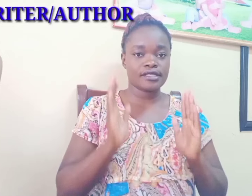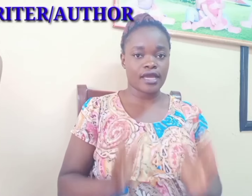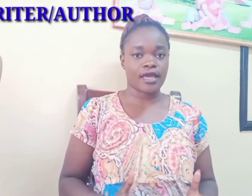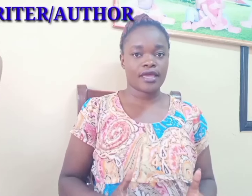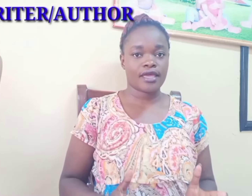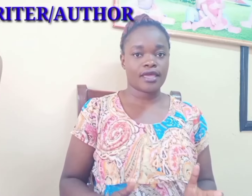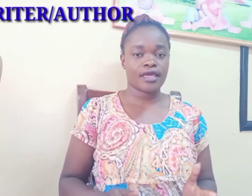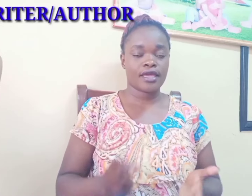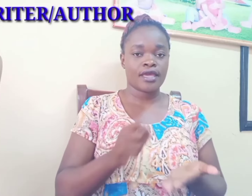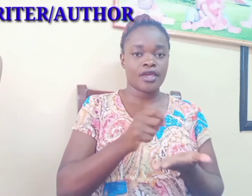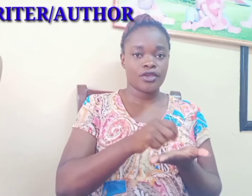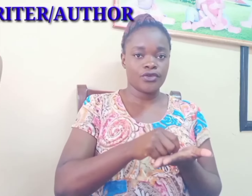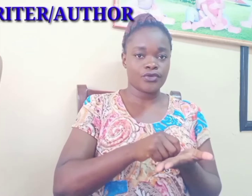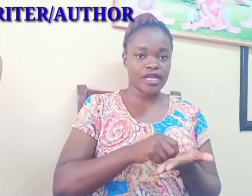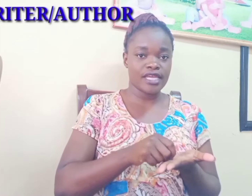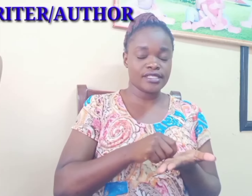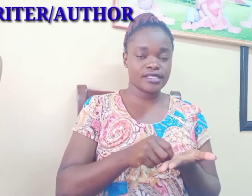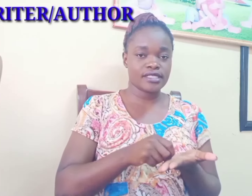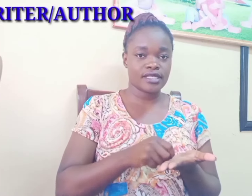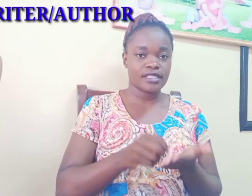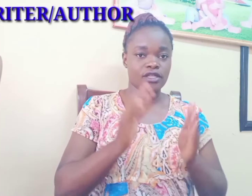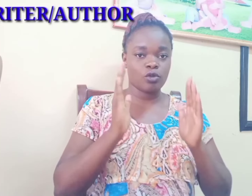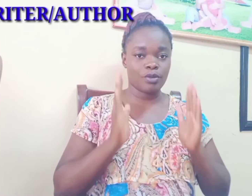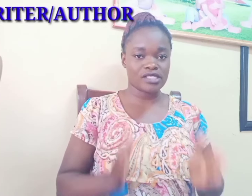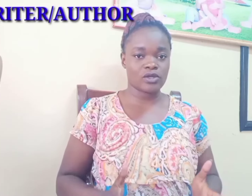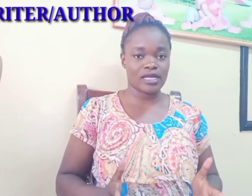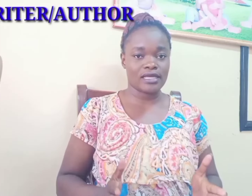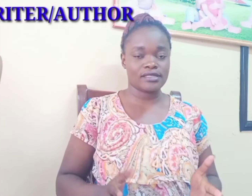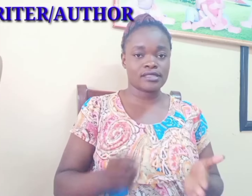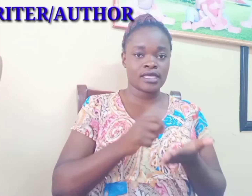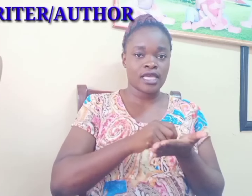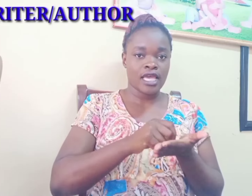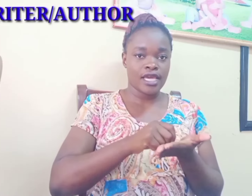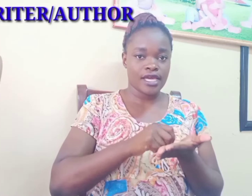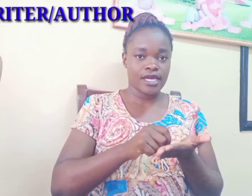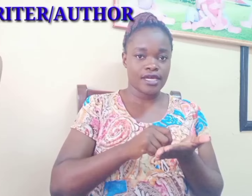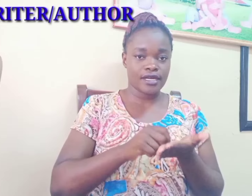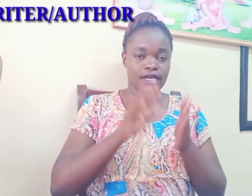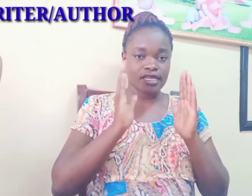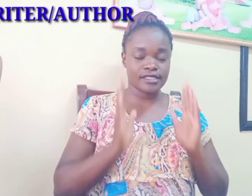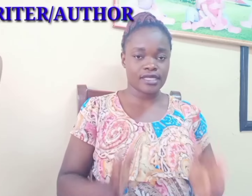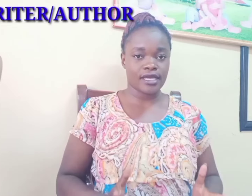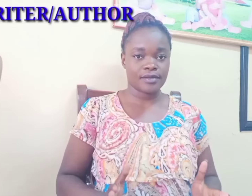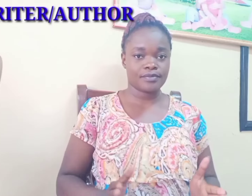Writer, you write then you personalize. Writer.